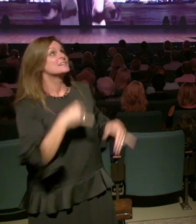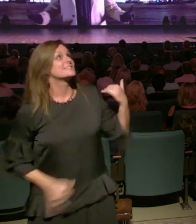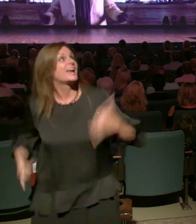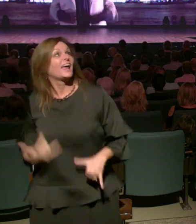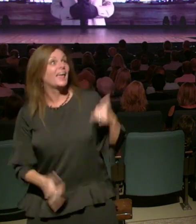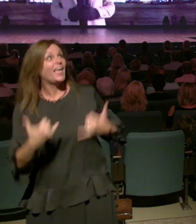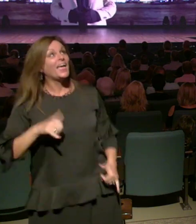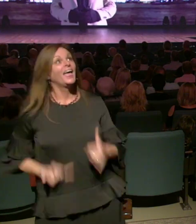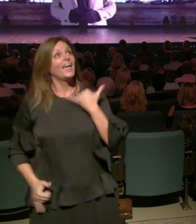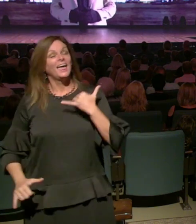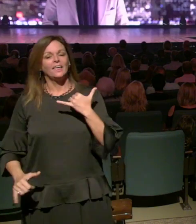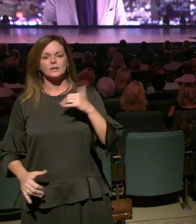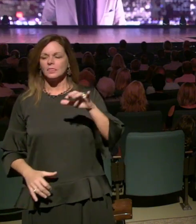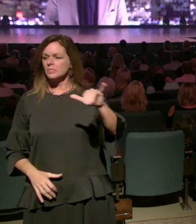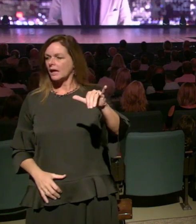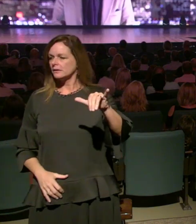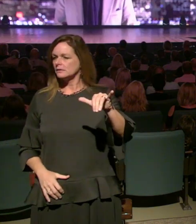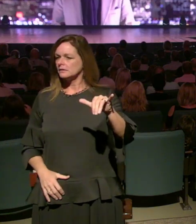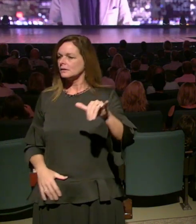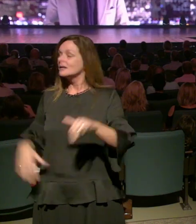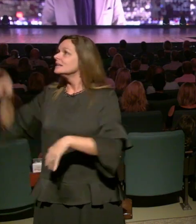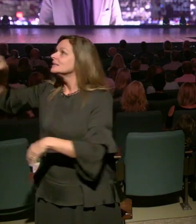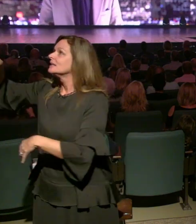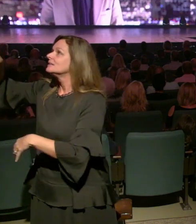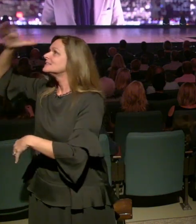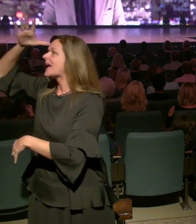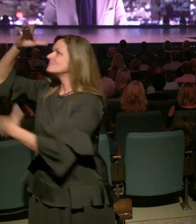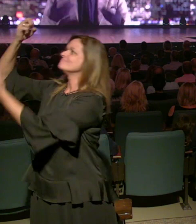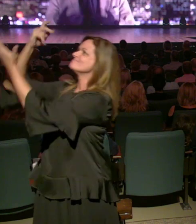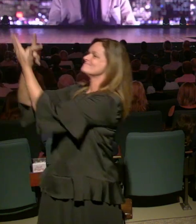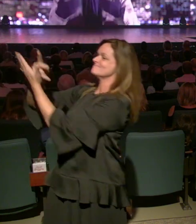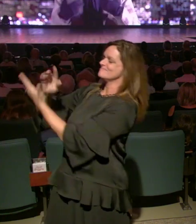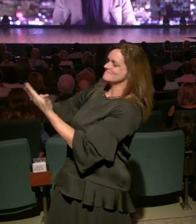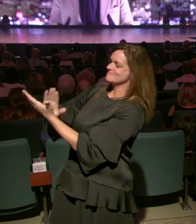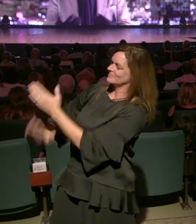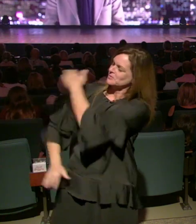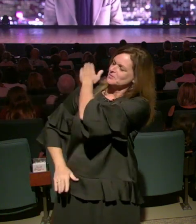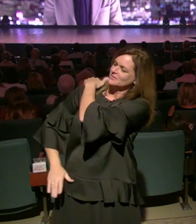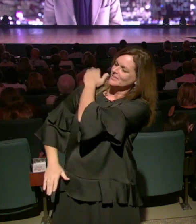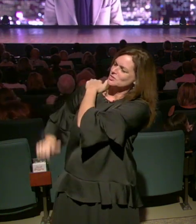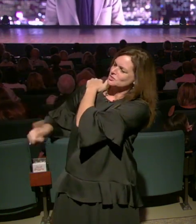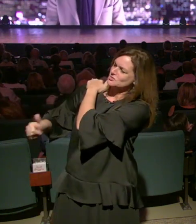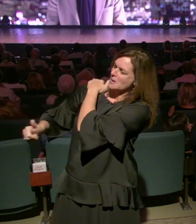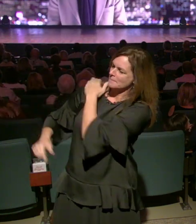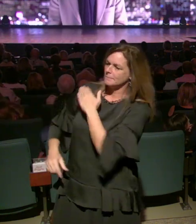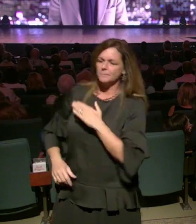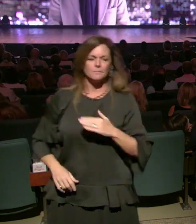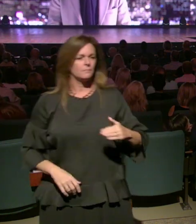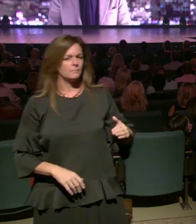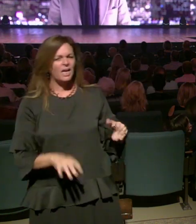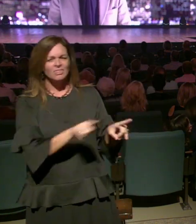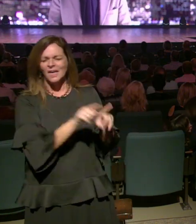be validated by others. By giving us the gift of Jesus, God is letting us know that we, His children, have His attention. We don't